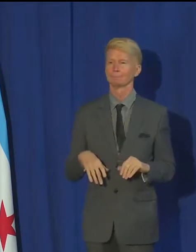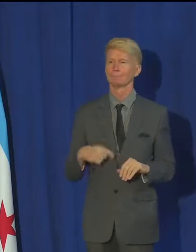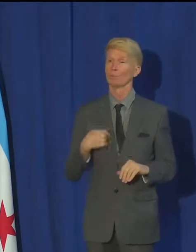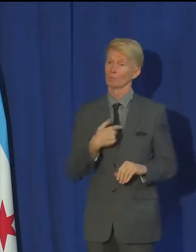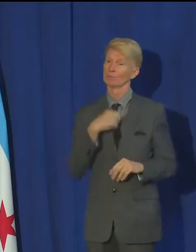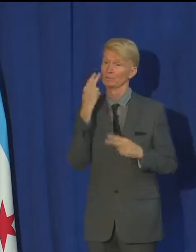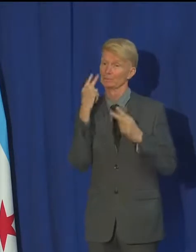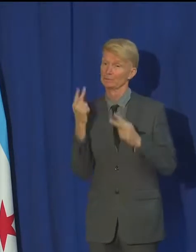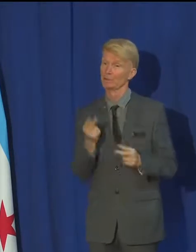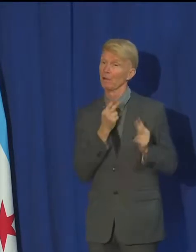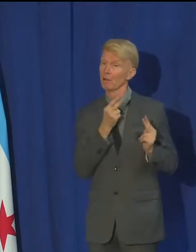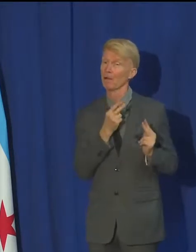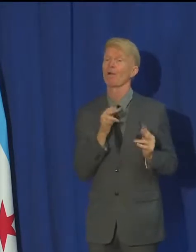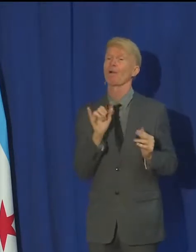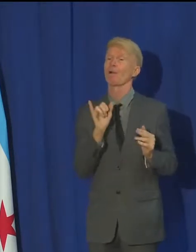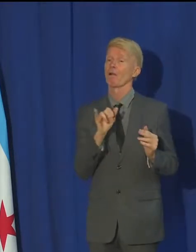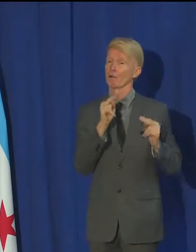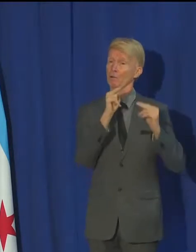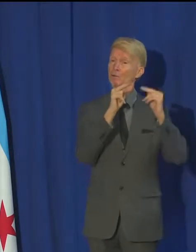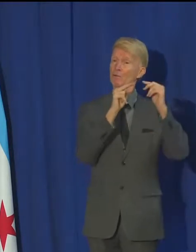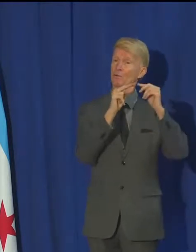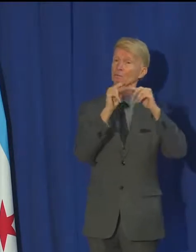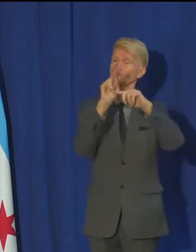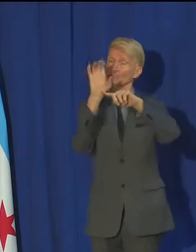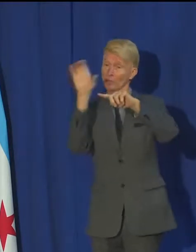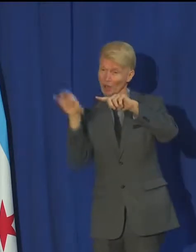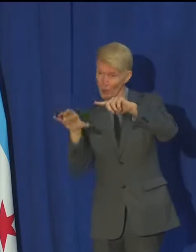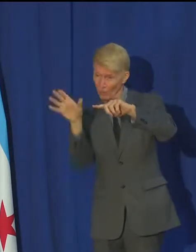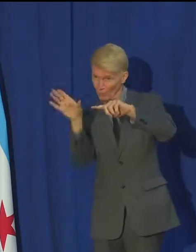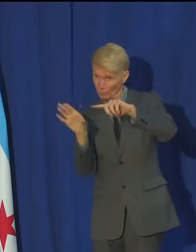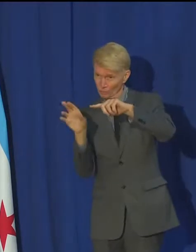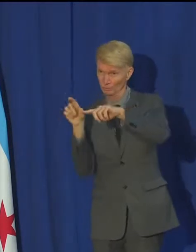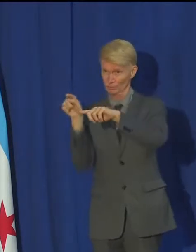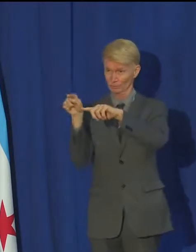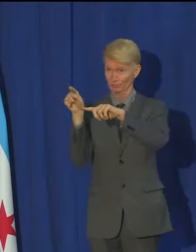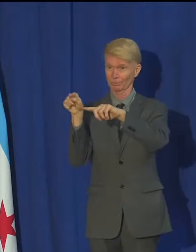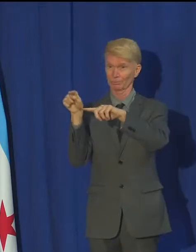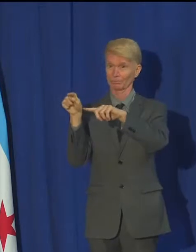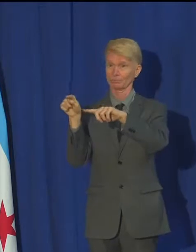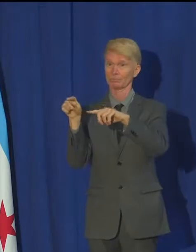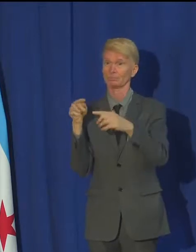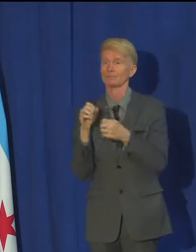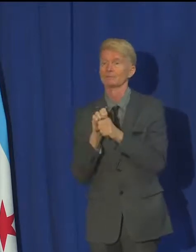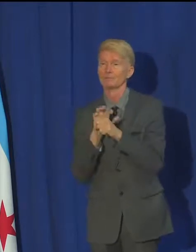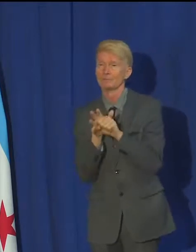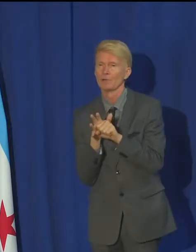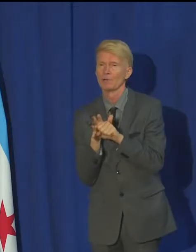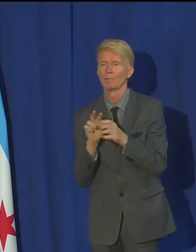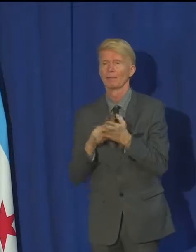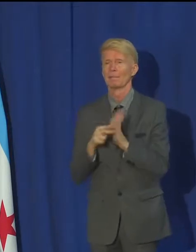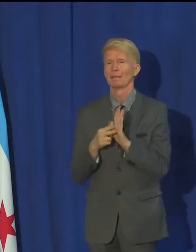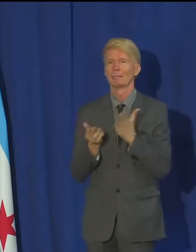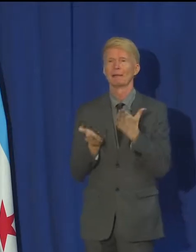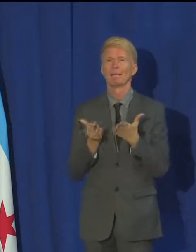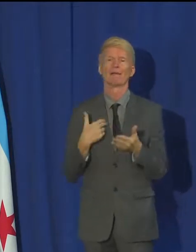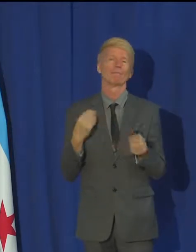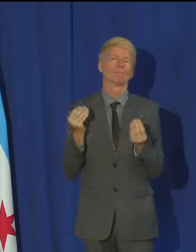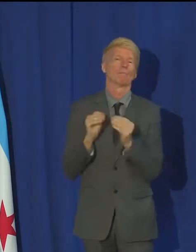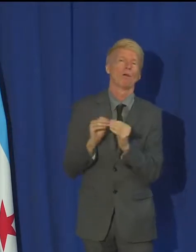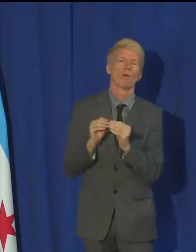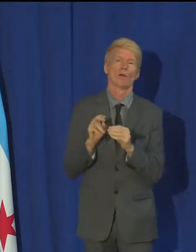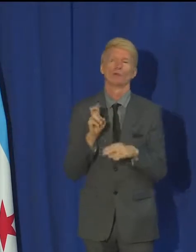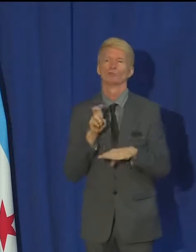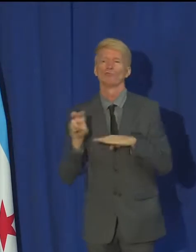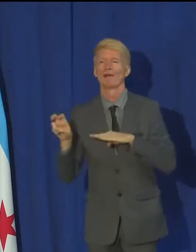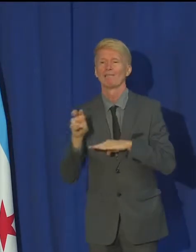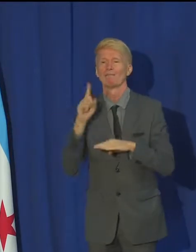improvement in that near north hotspot, and we actually think some of it was probably associated with some more gathering and travel